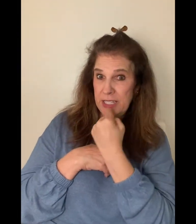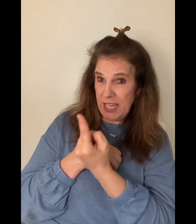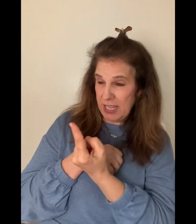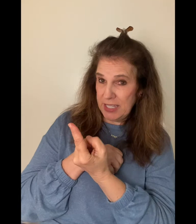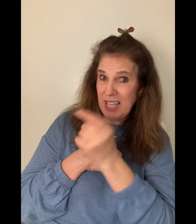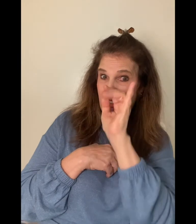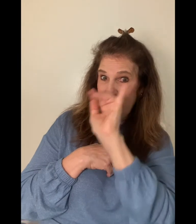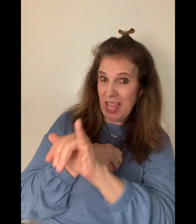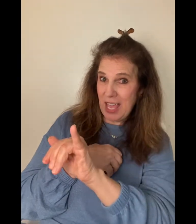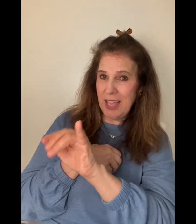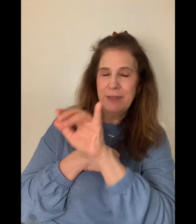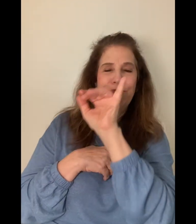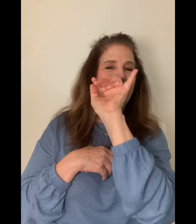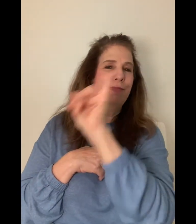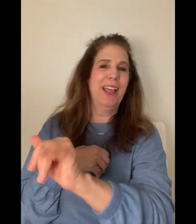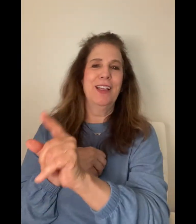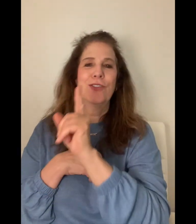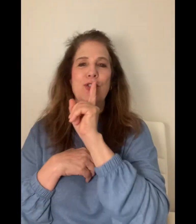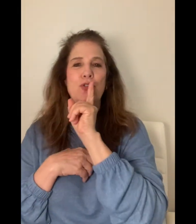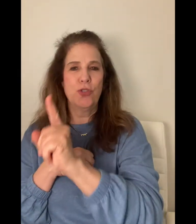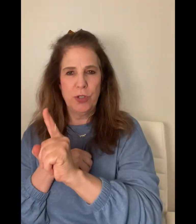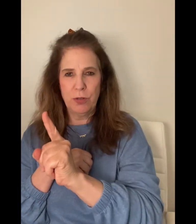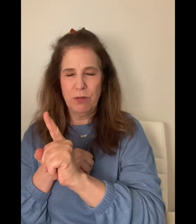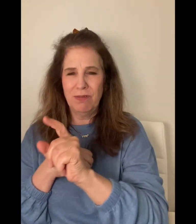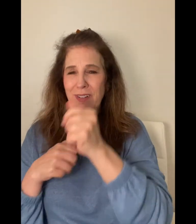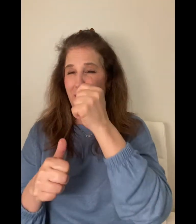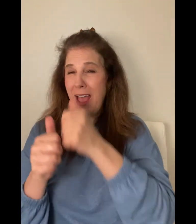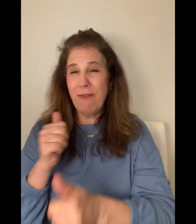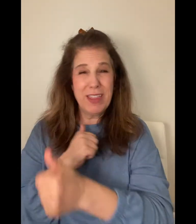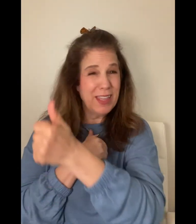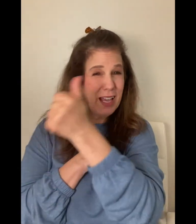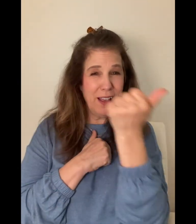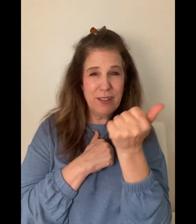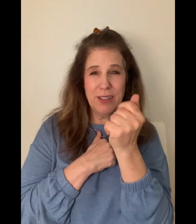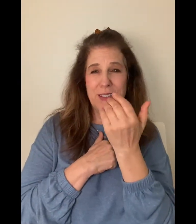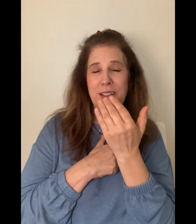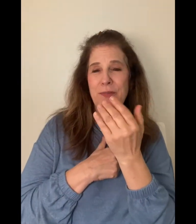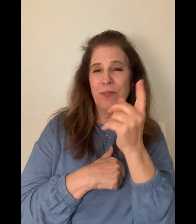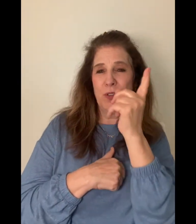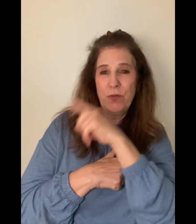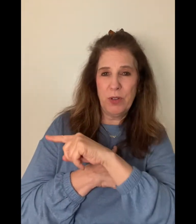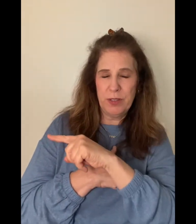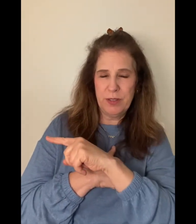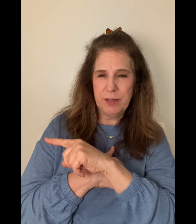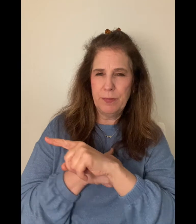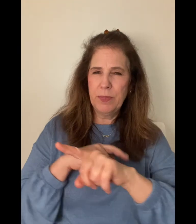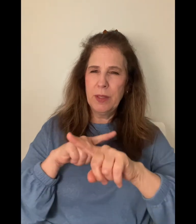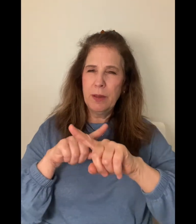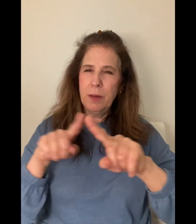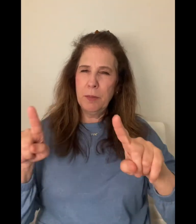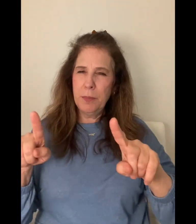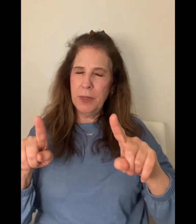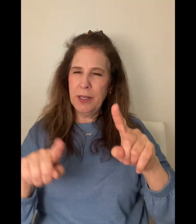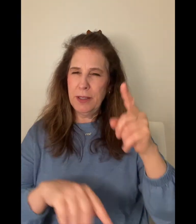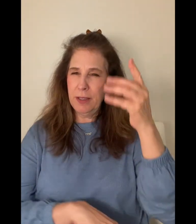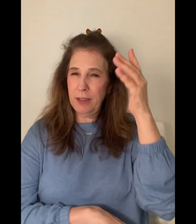and are subjective, and that is what changed. It's like really the poison of a